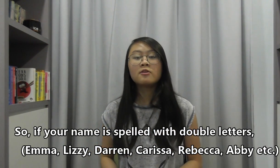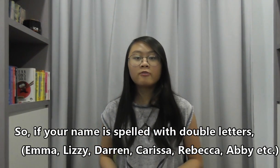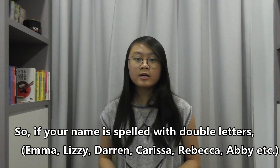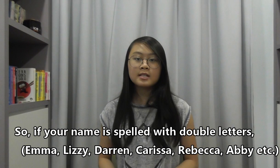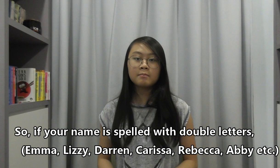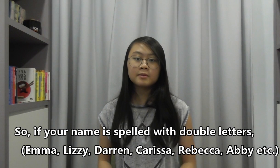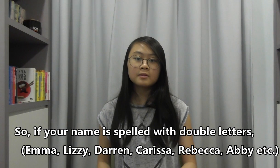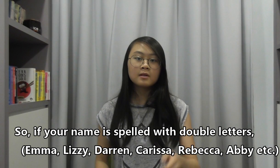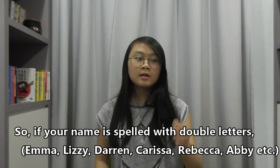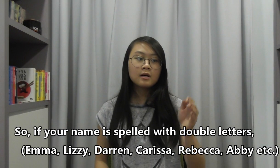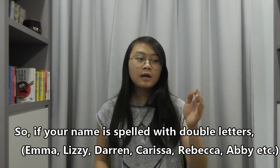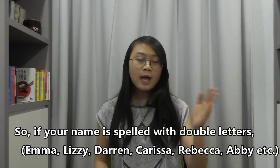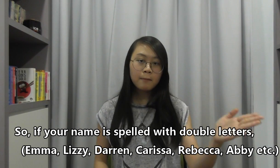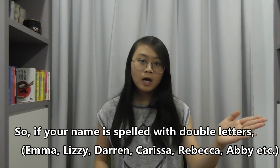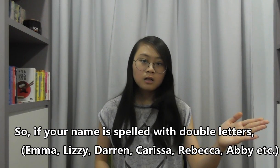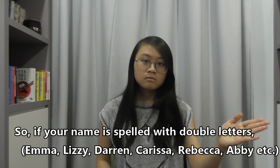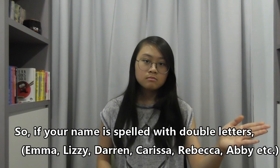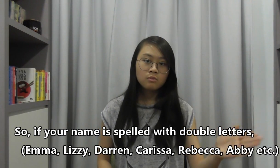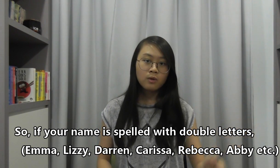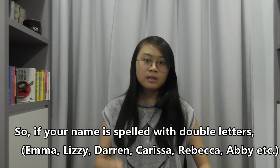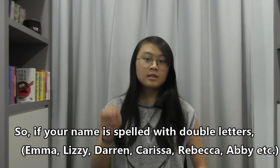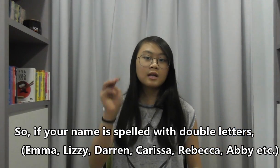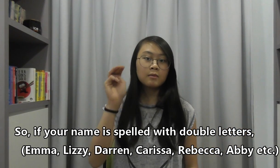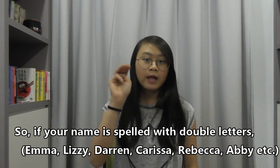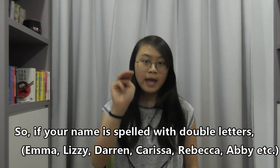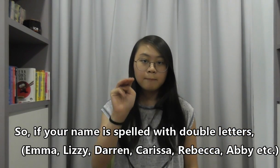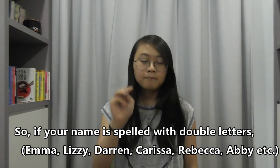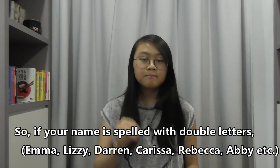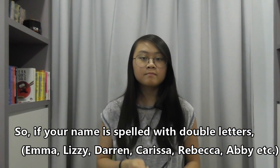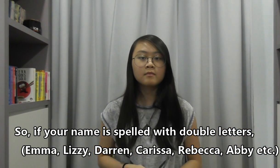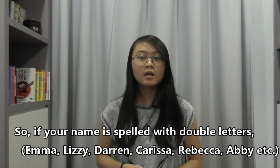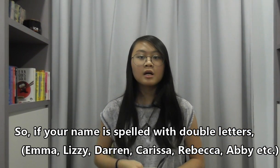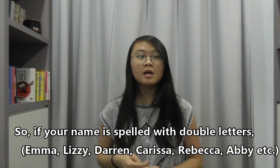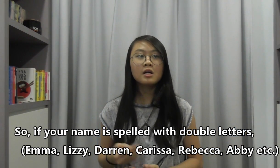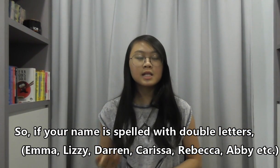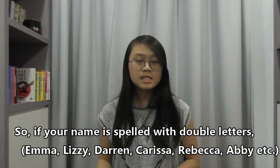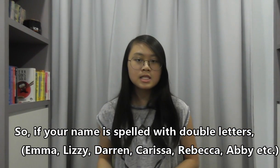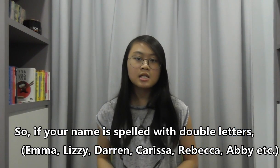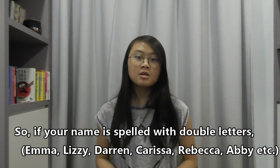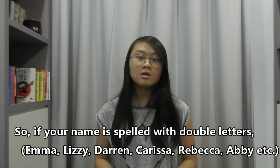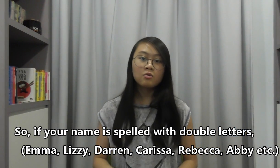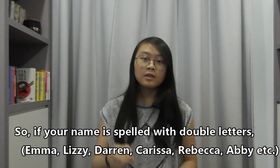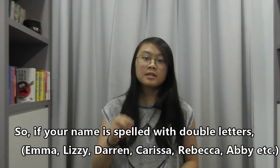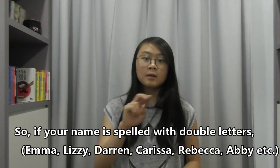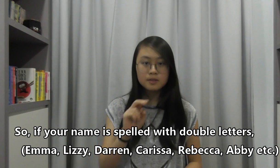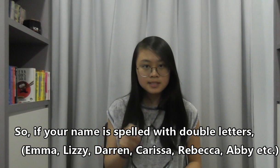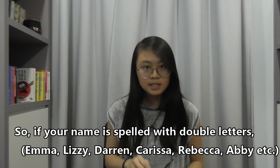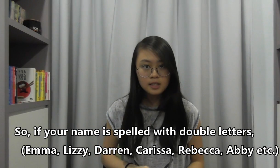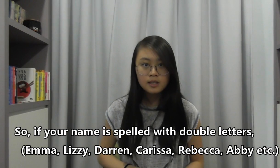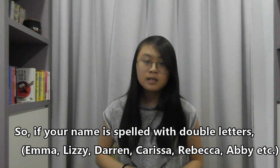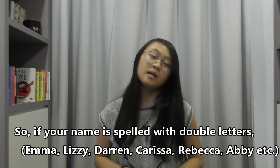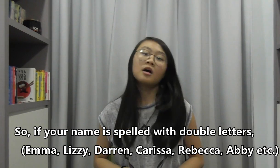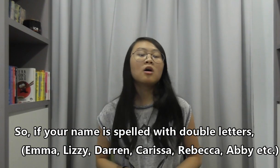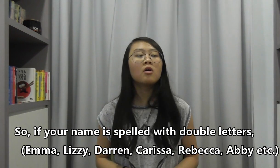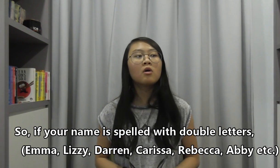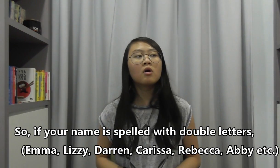for example, Emma with a double M, Lizzie with a double Z,